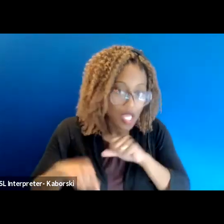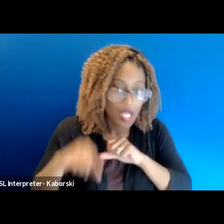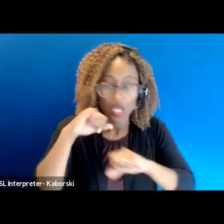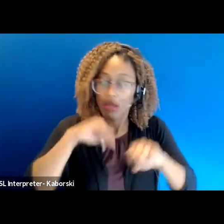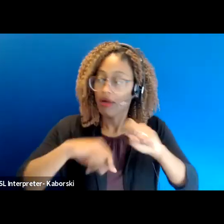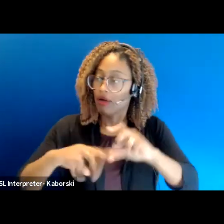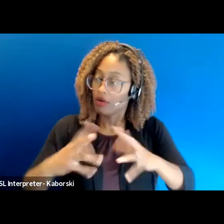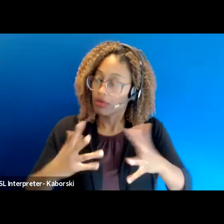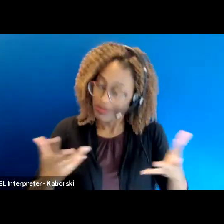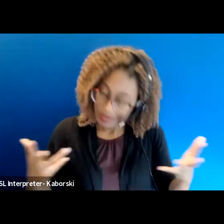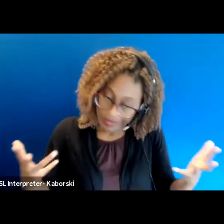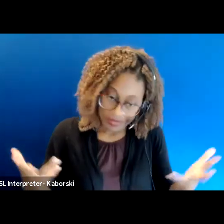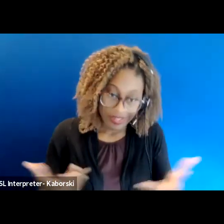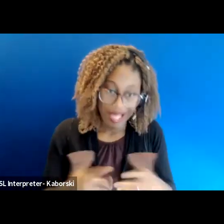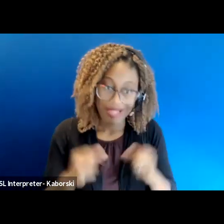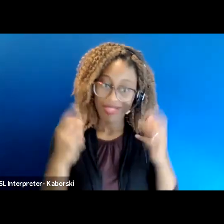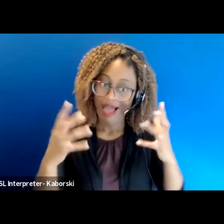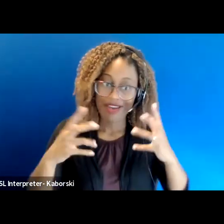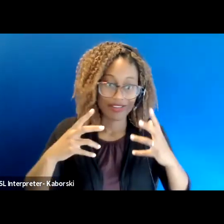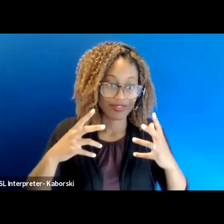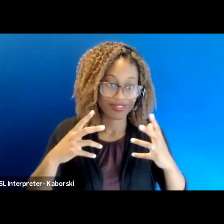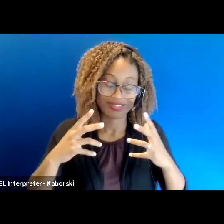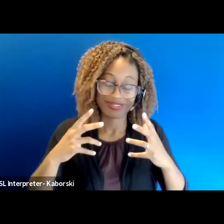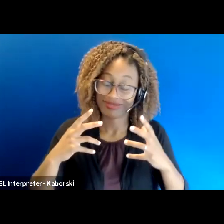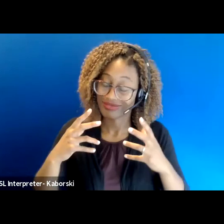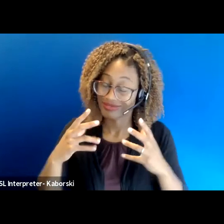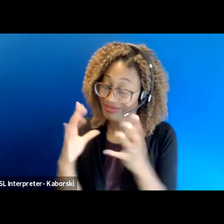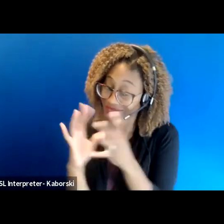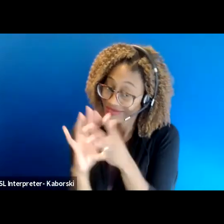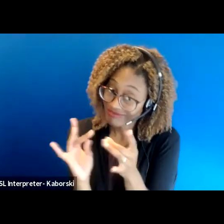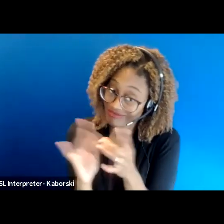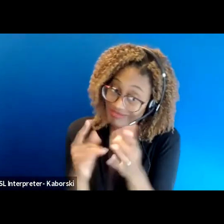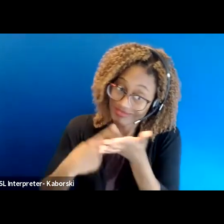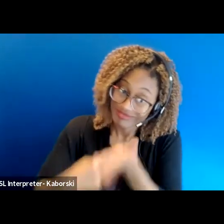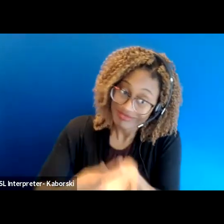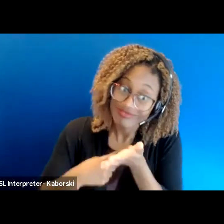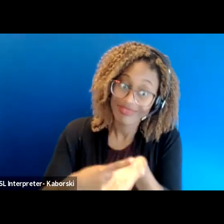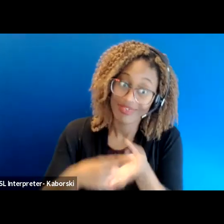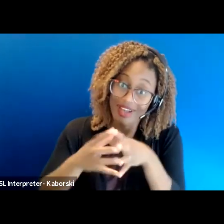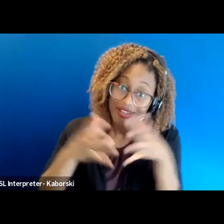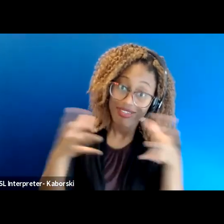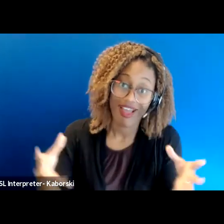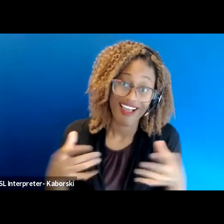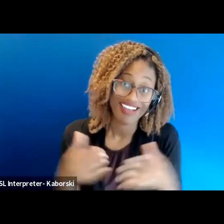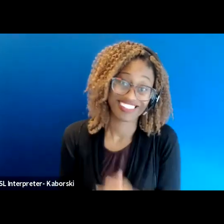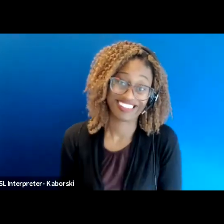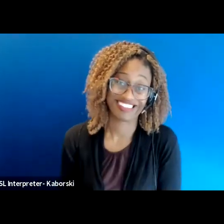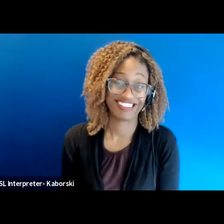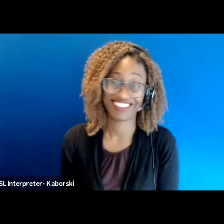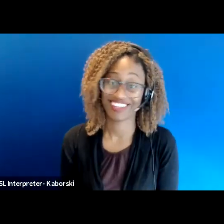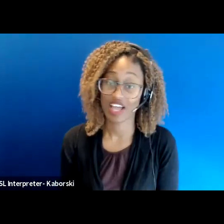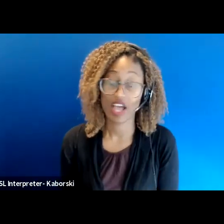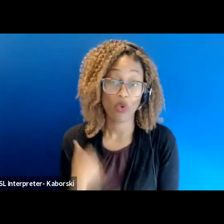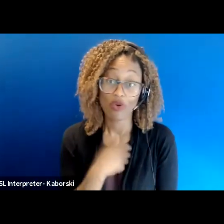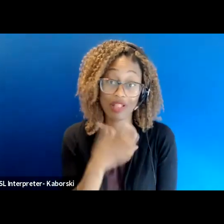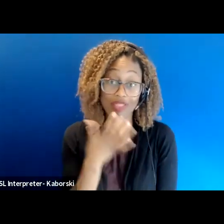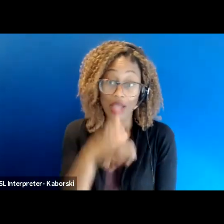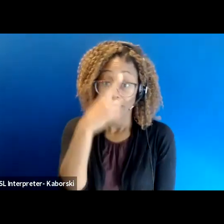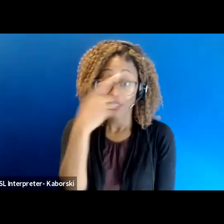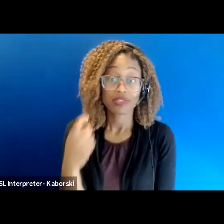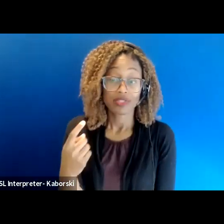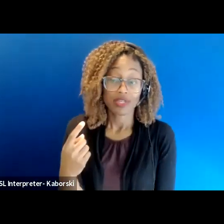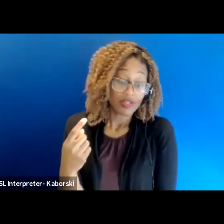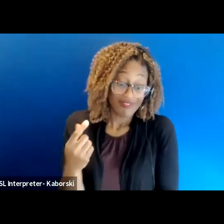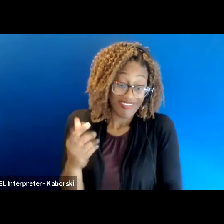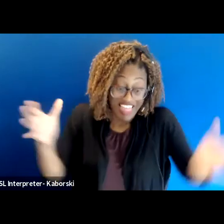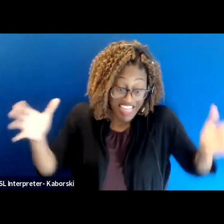or philosophies. But we were lucky because a group of people stuck with it. And